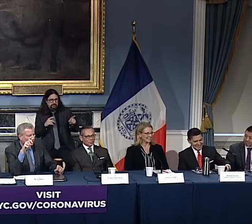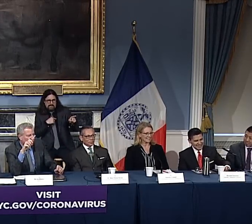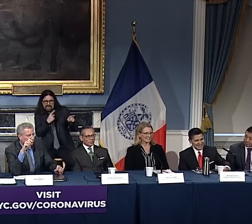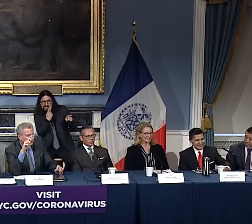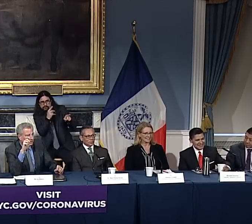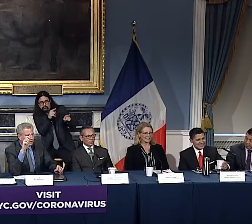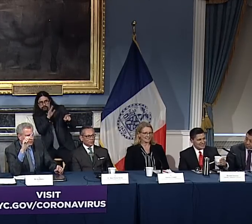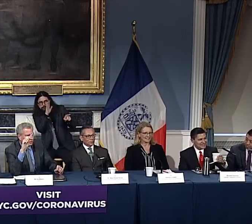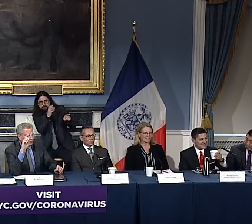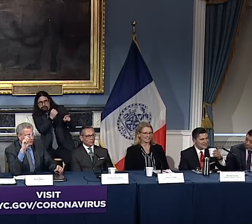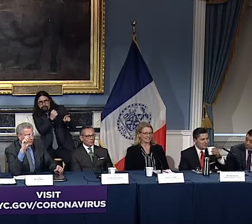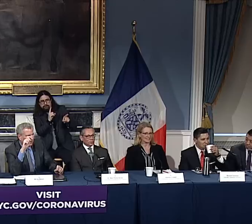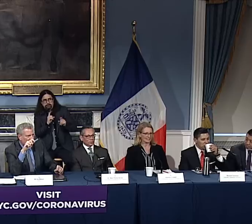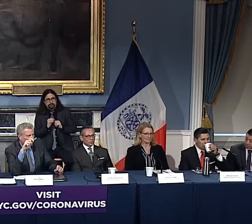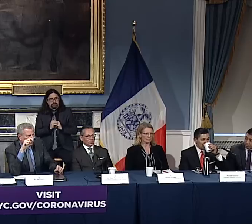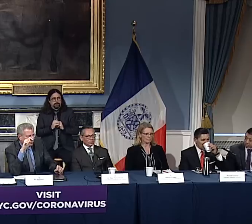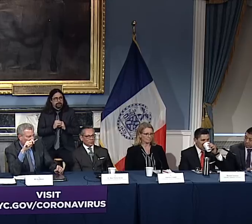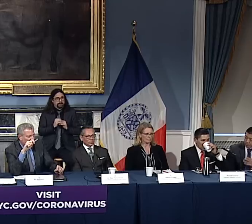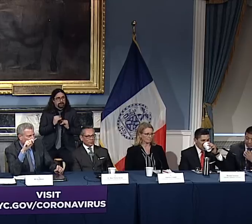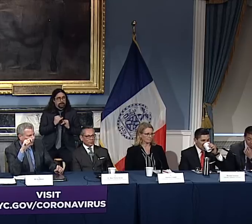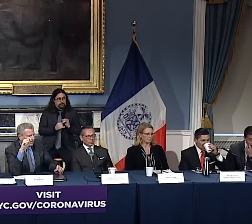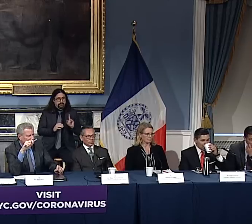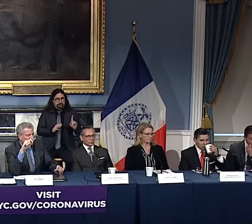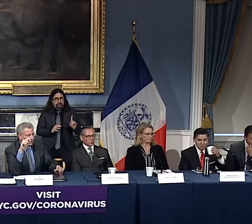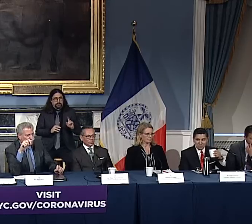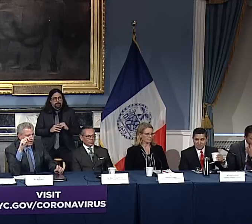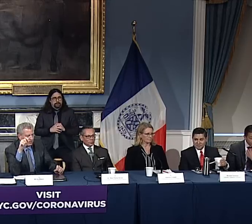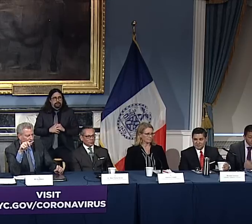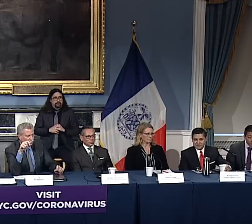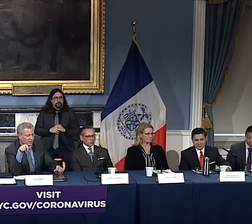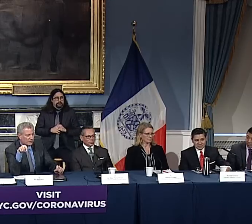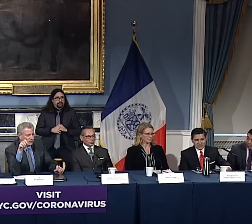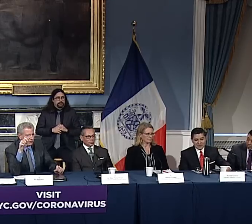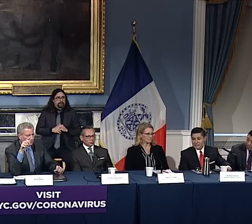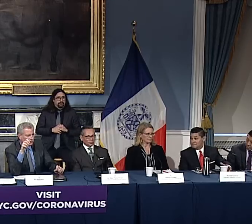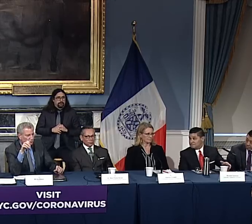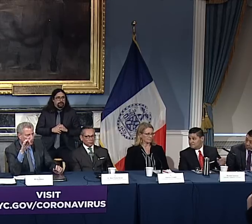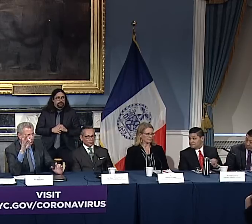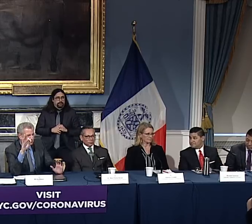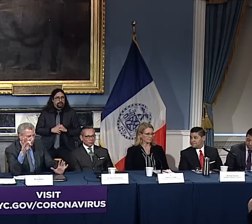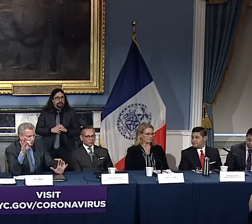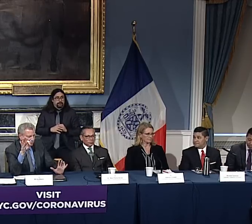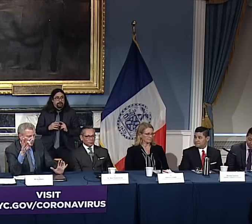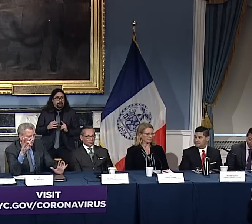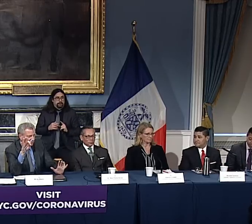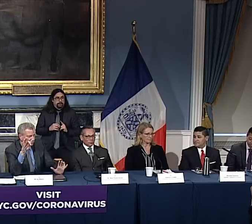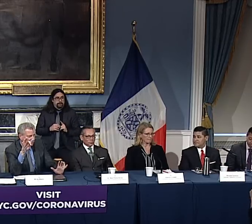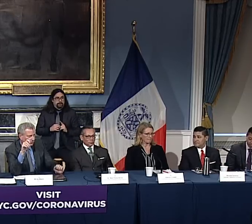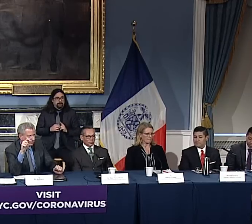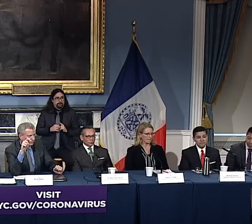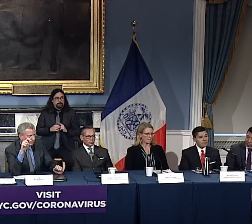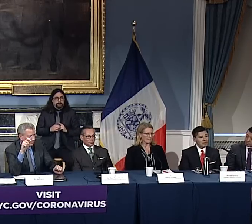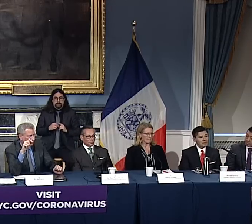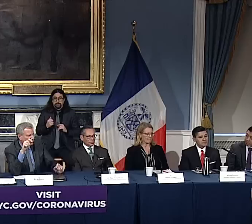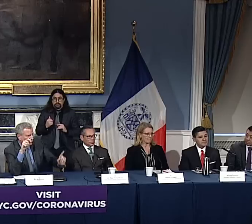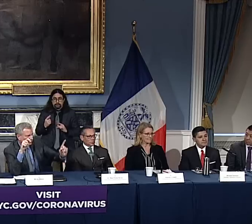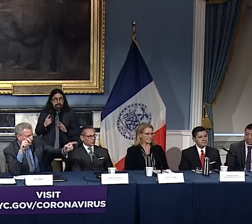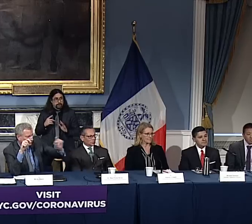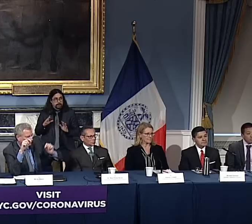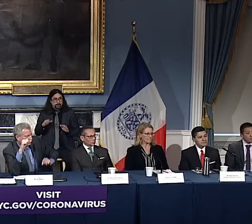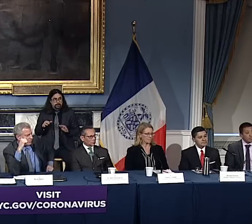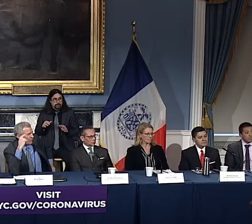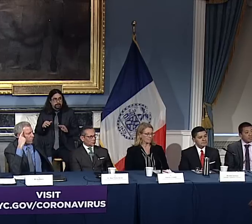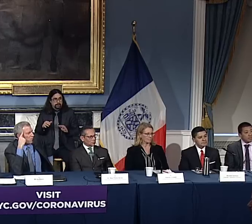Last call on anyone for round one who has not yet gone, and then on round two, we're going to do a few, but we're not going to be able to do forever,